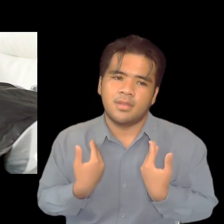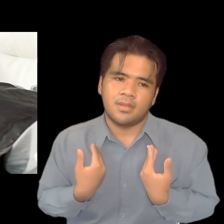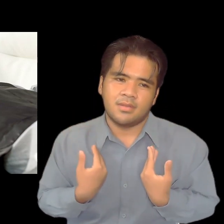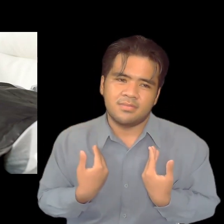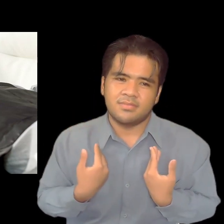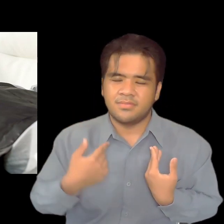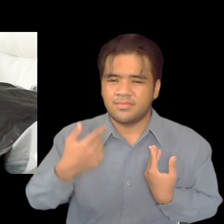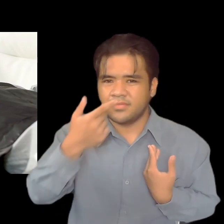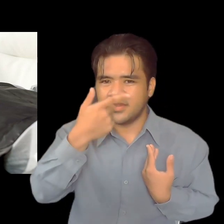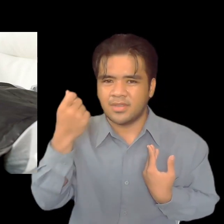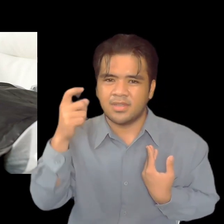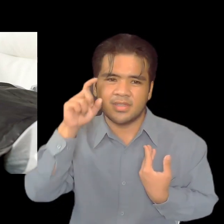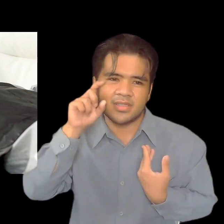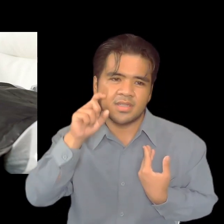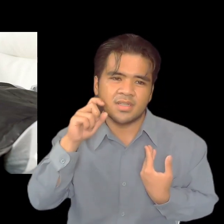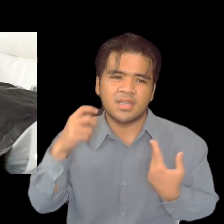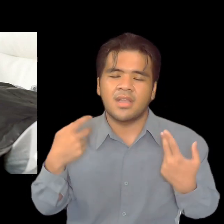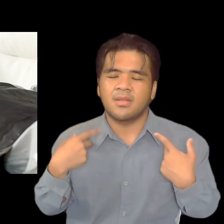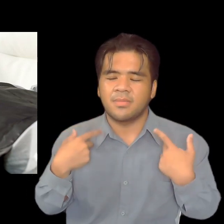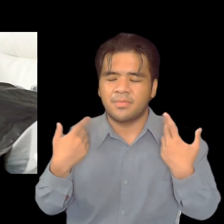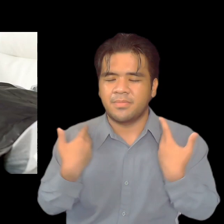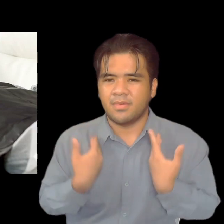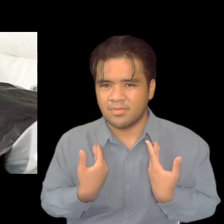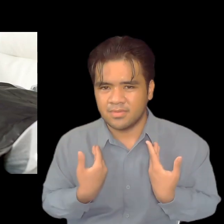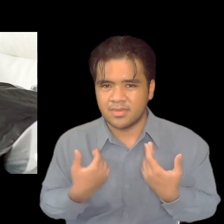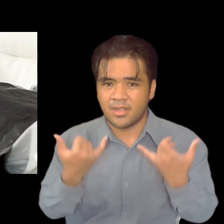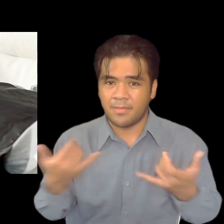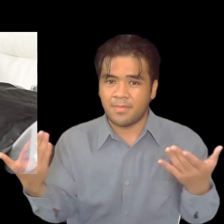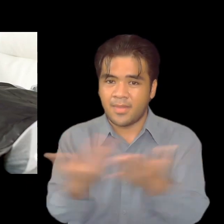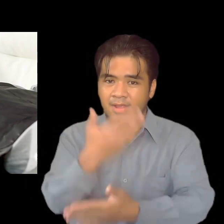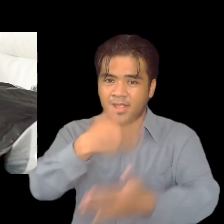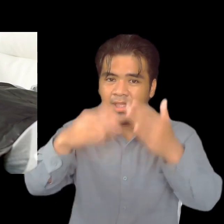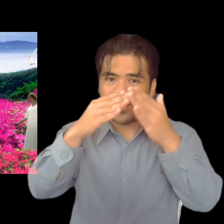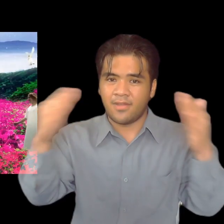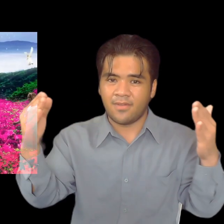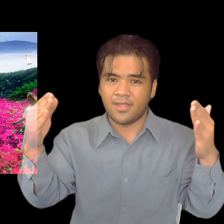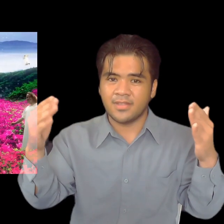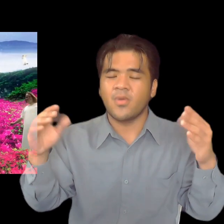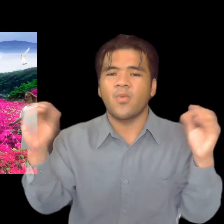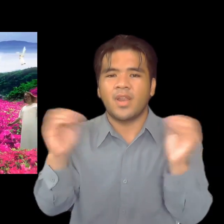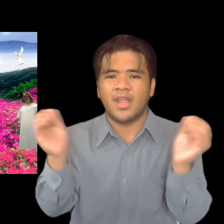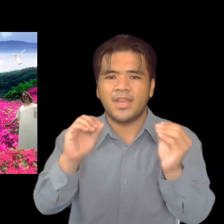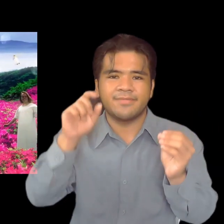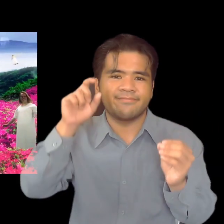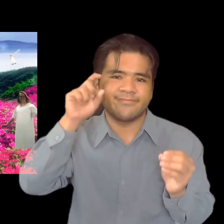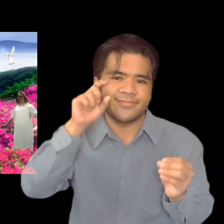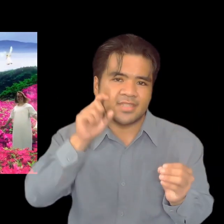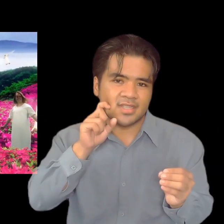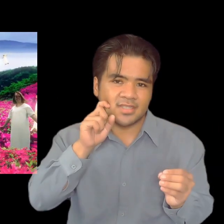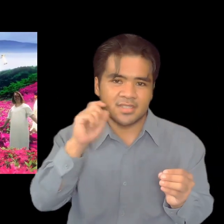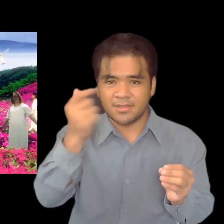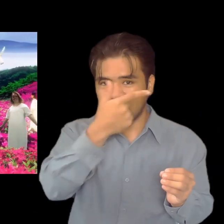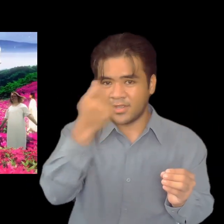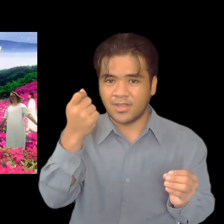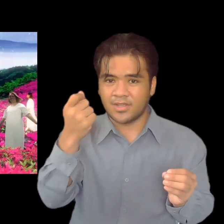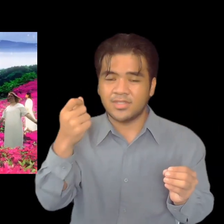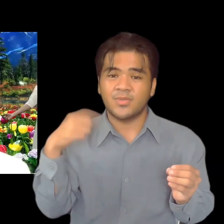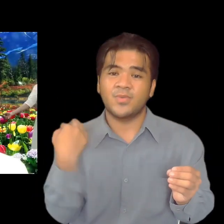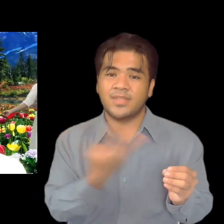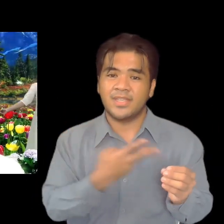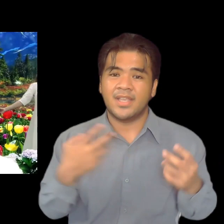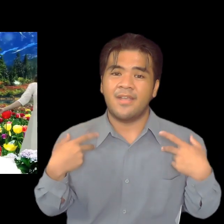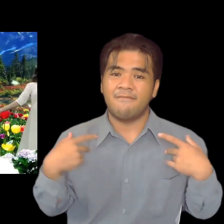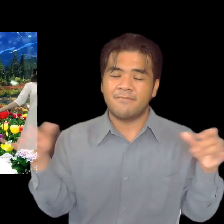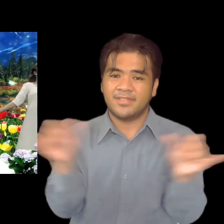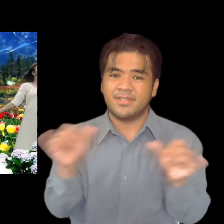so fatigued and worn out at the end of the day from all the productive stuff you've done. Remember, in the new heaven and new earth, there